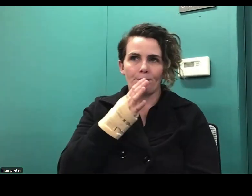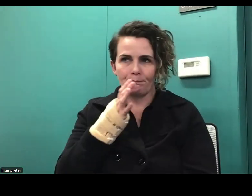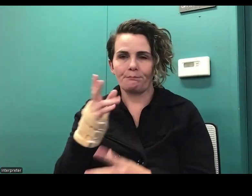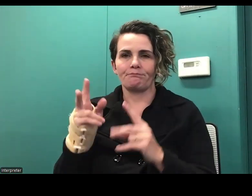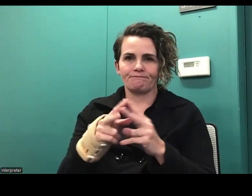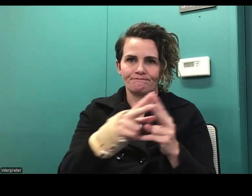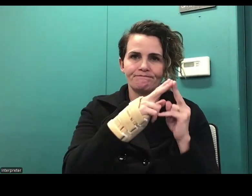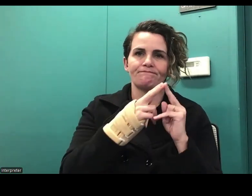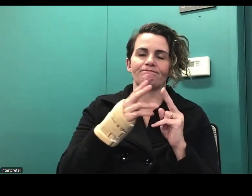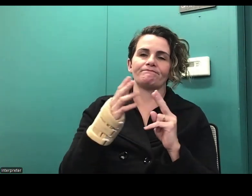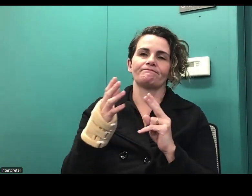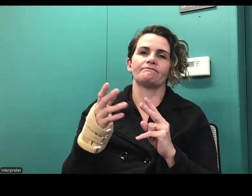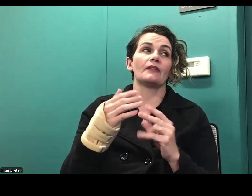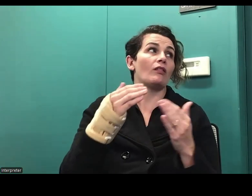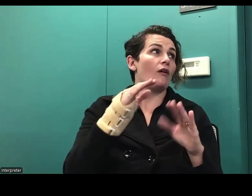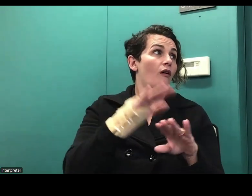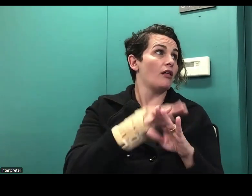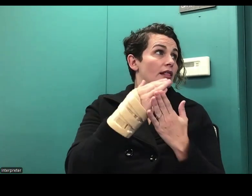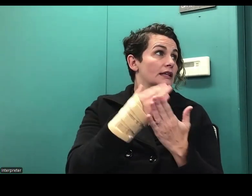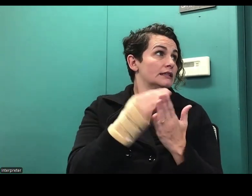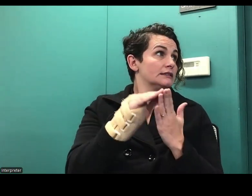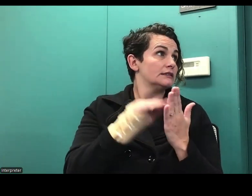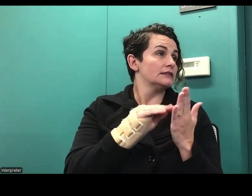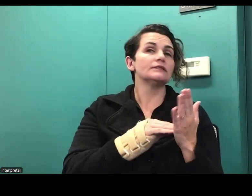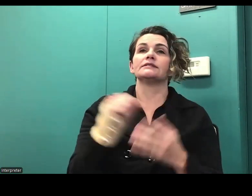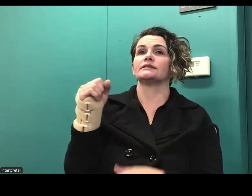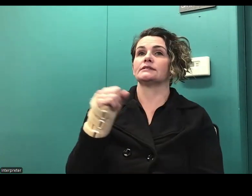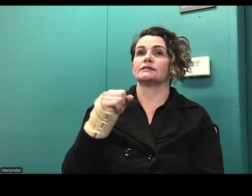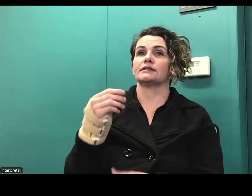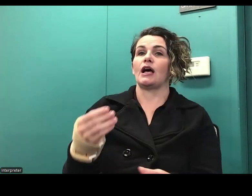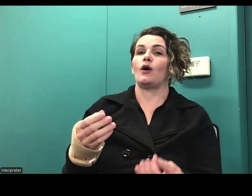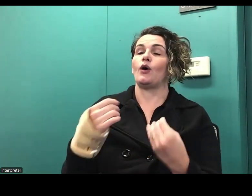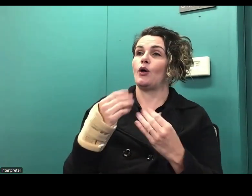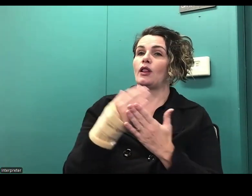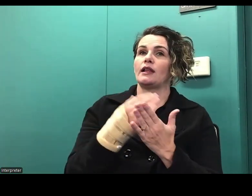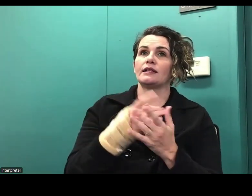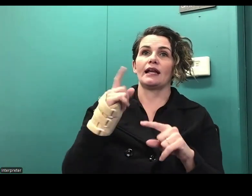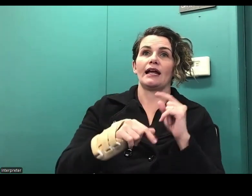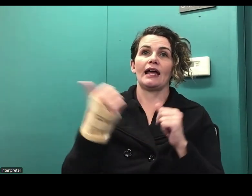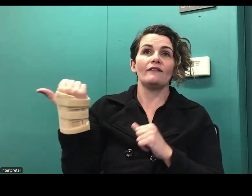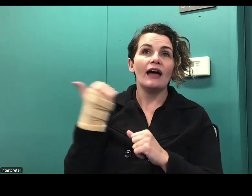list? Yep. I'm like, I was just given the list yesterday and told me I can't have any of these books.